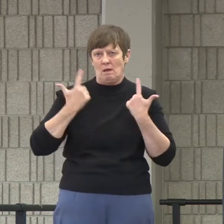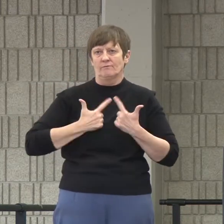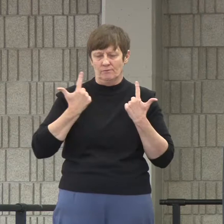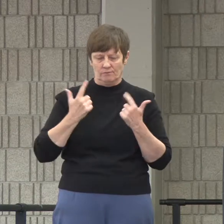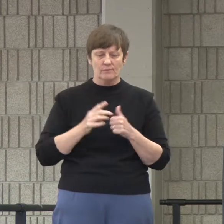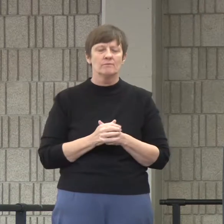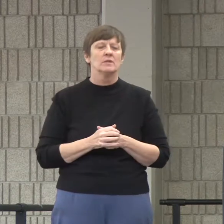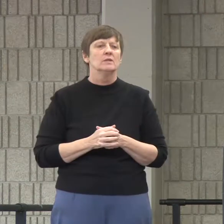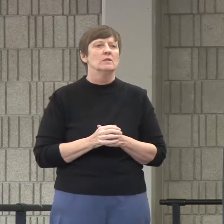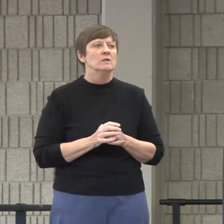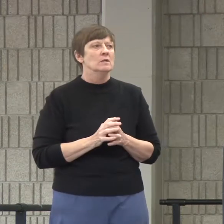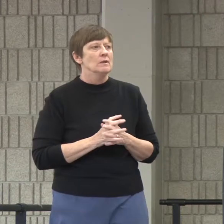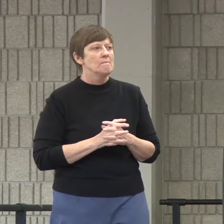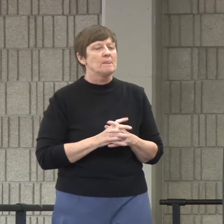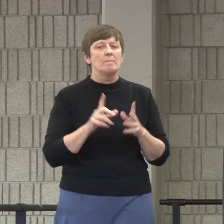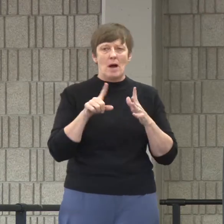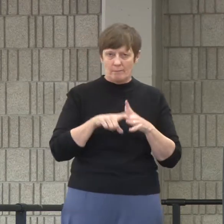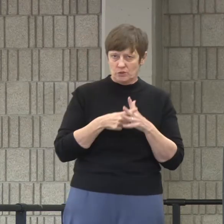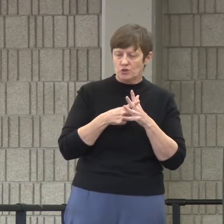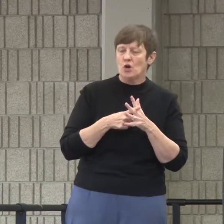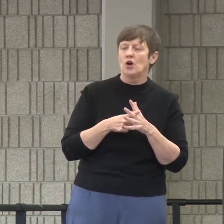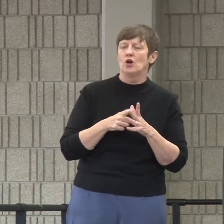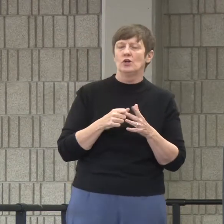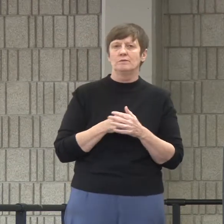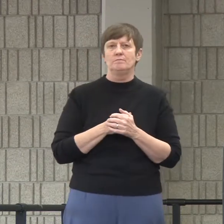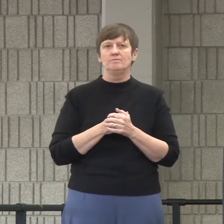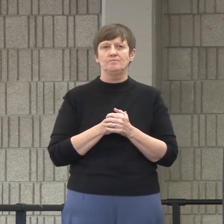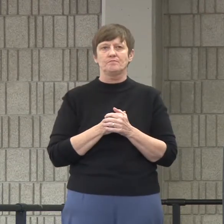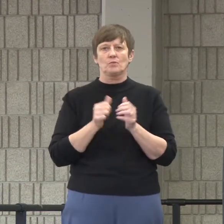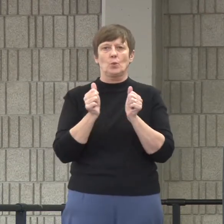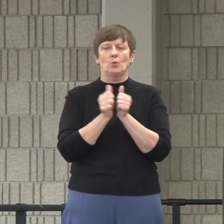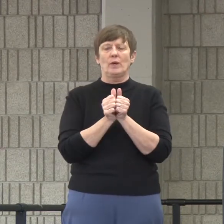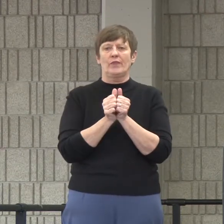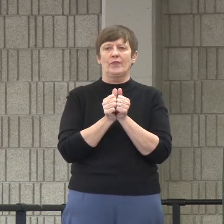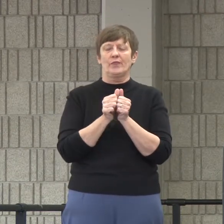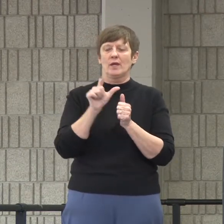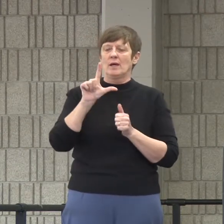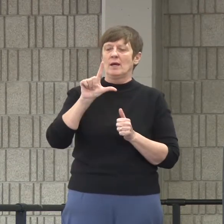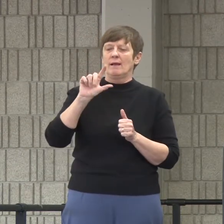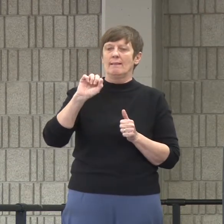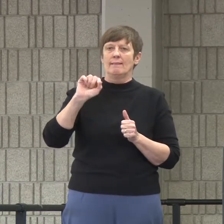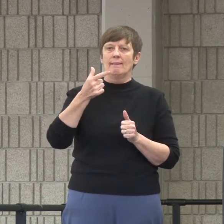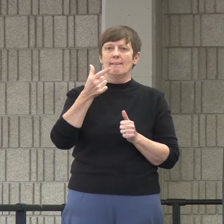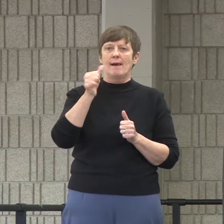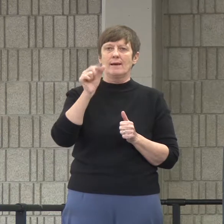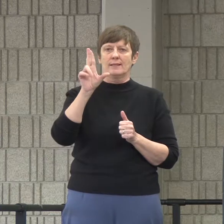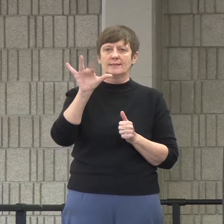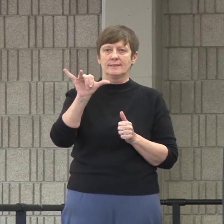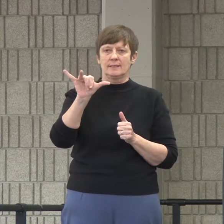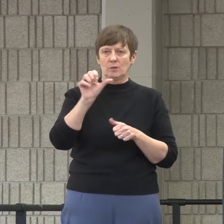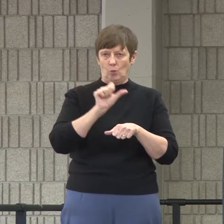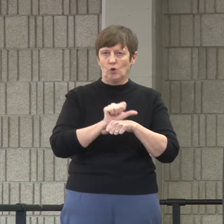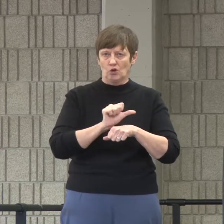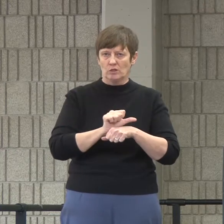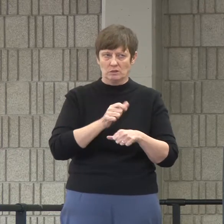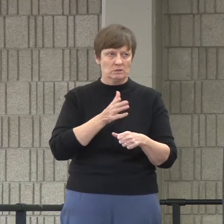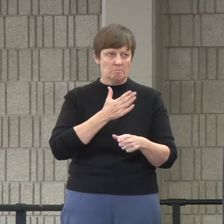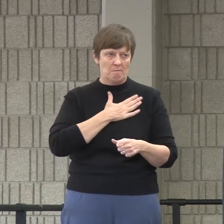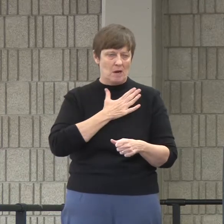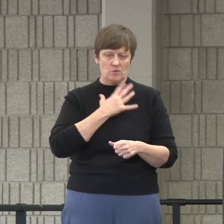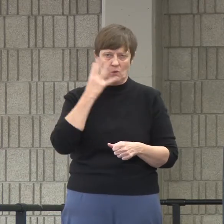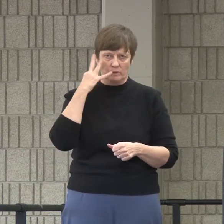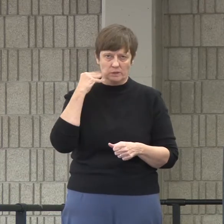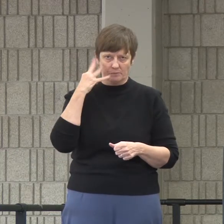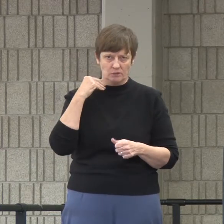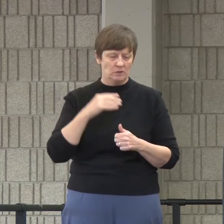Dr. King's legacy alive. But I'll start by explaining how legacy works through my own